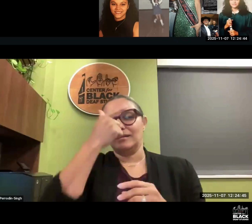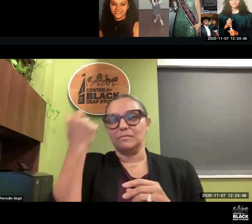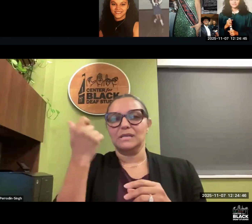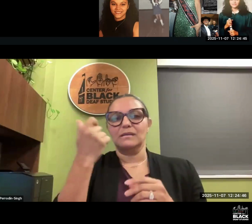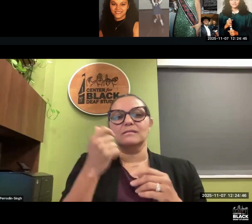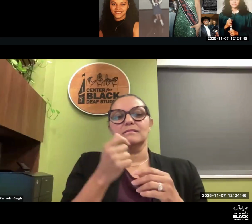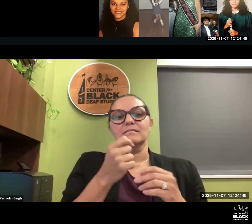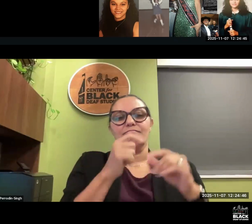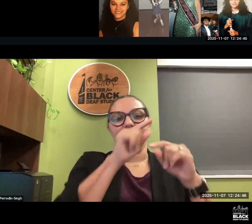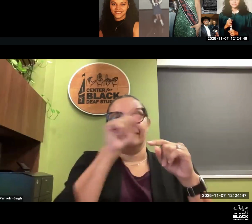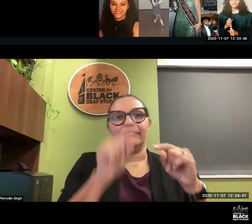adulthood.